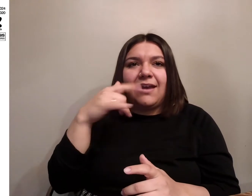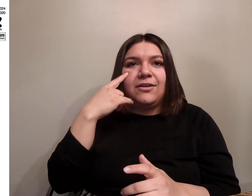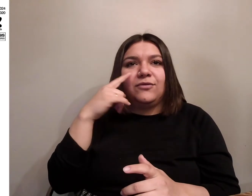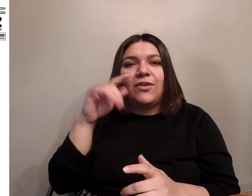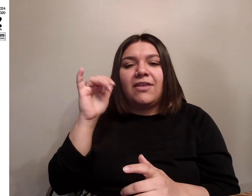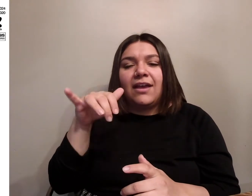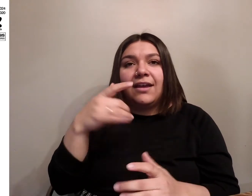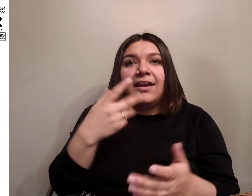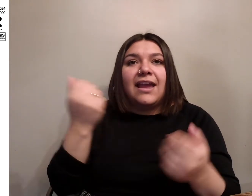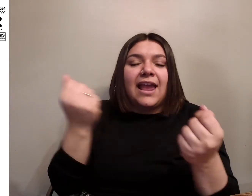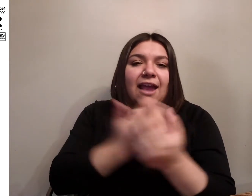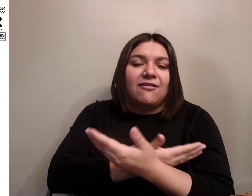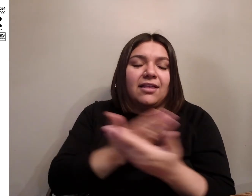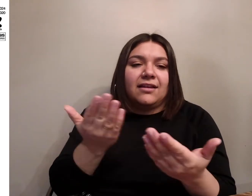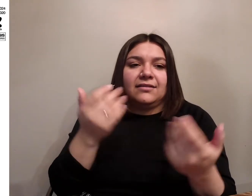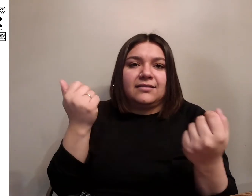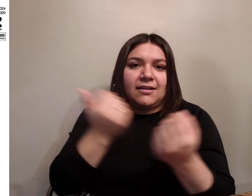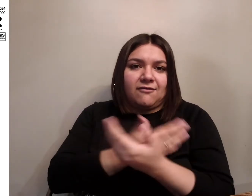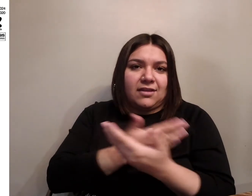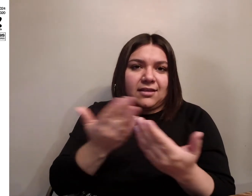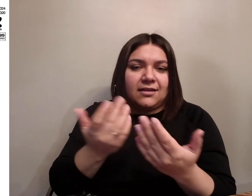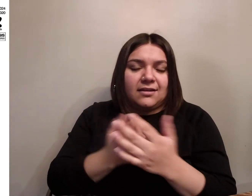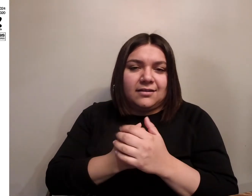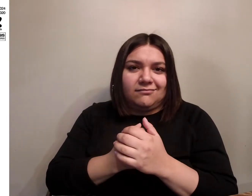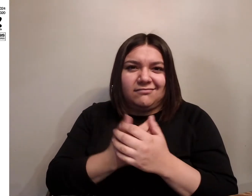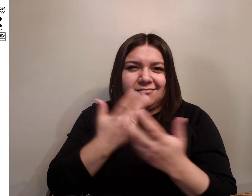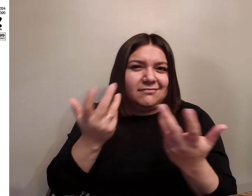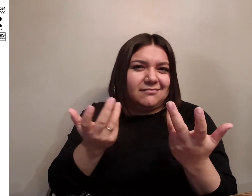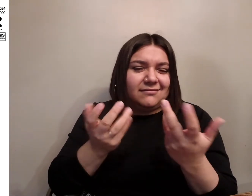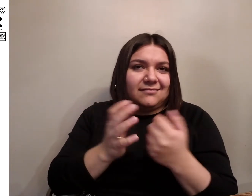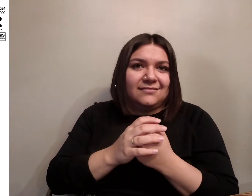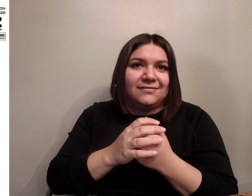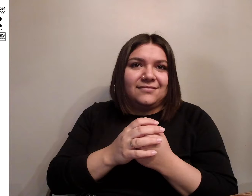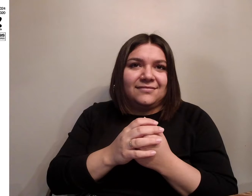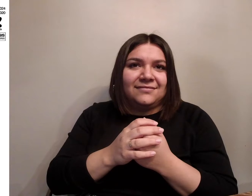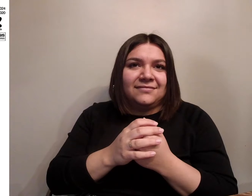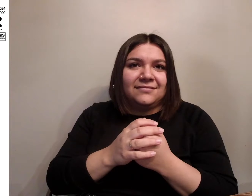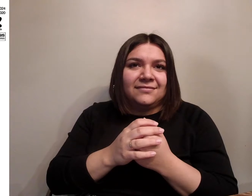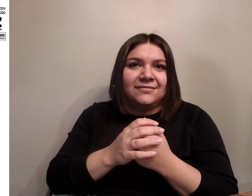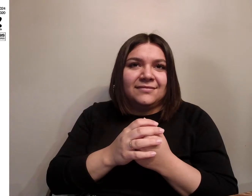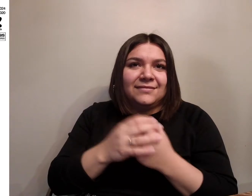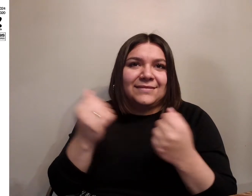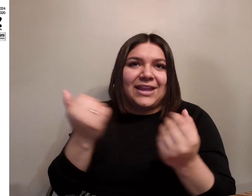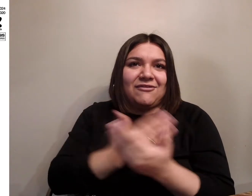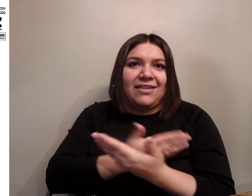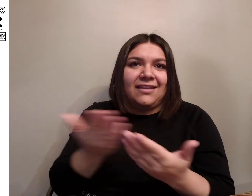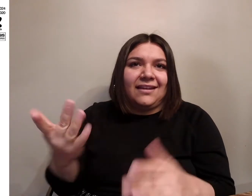fractal in that regard. Like everything,